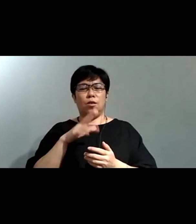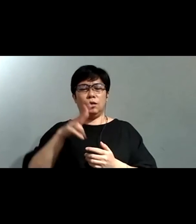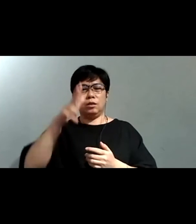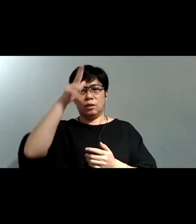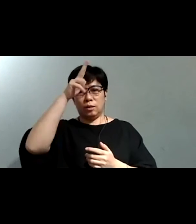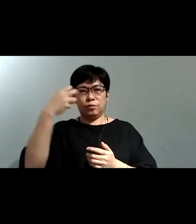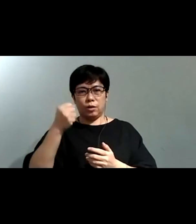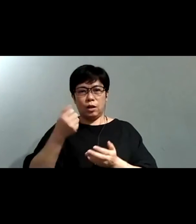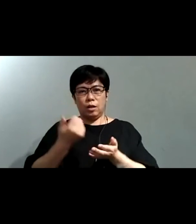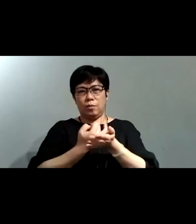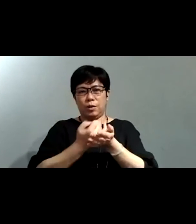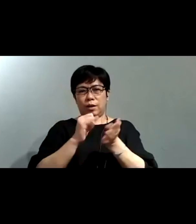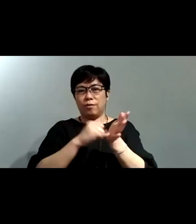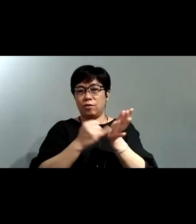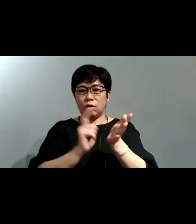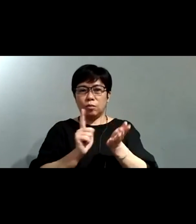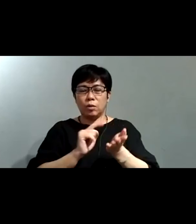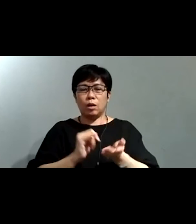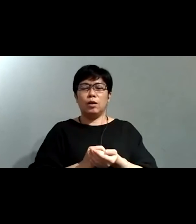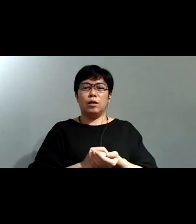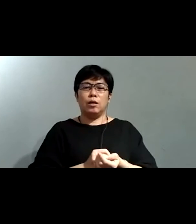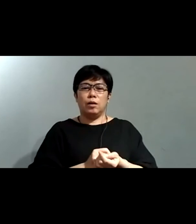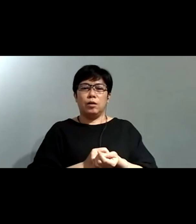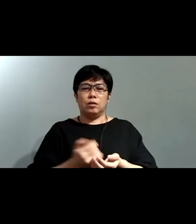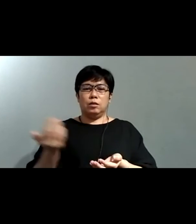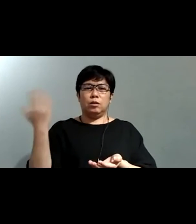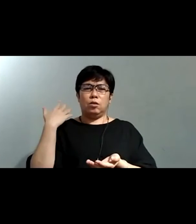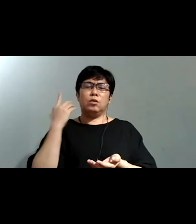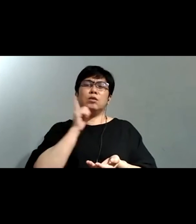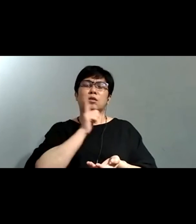round of data we announced last week say that